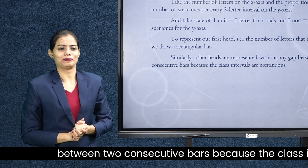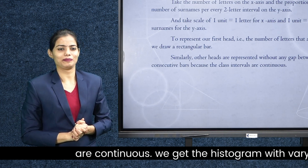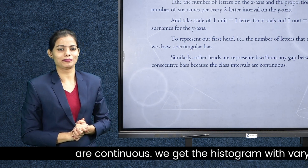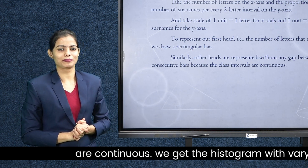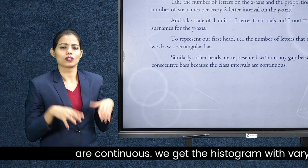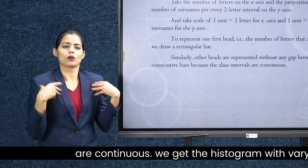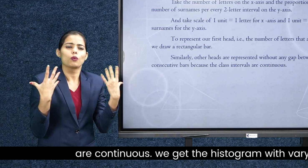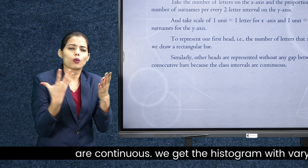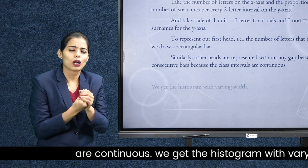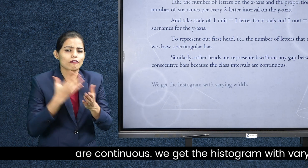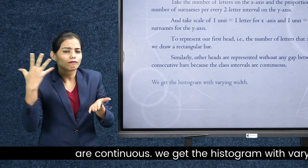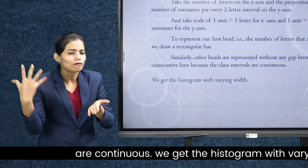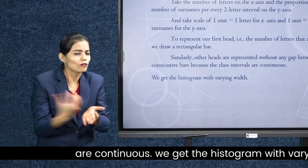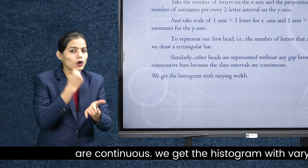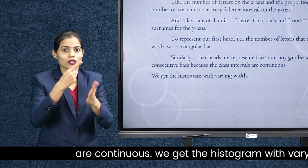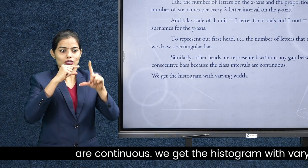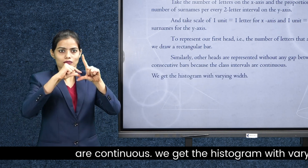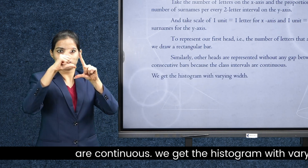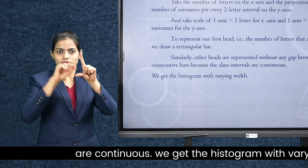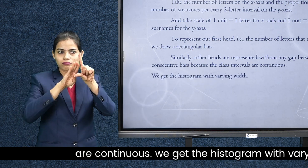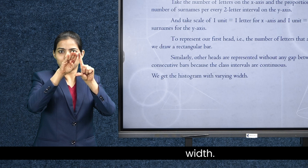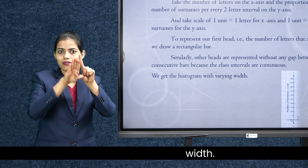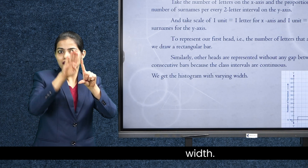continuous. We get the histogram with varying width.